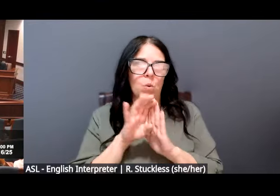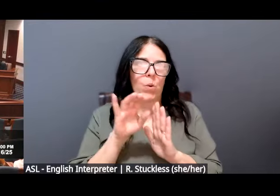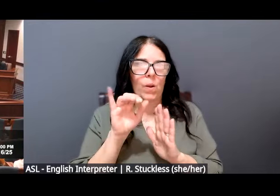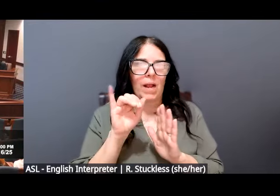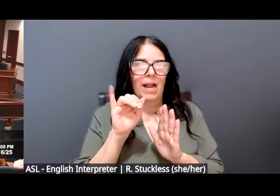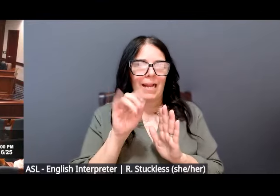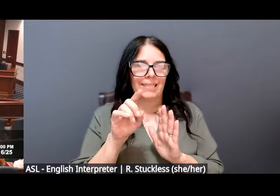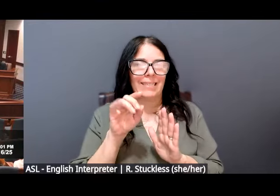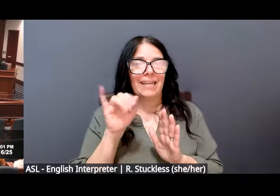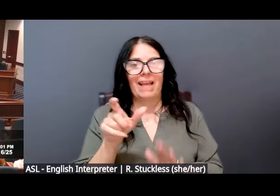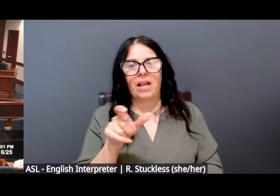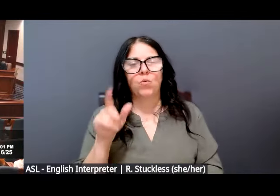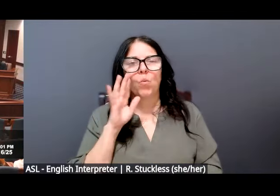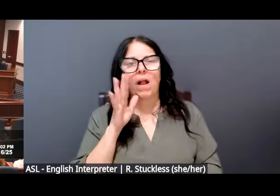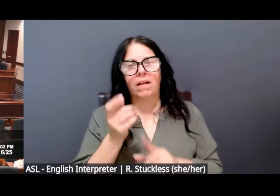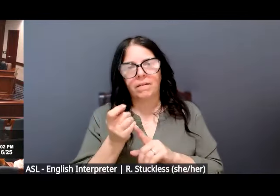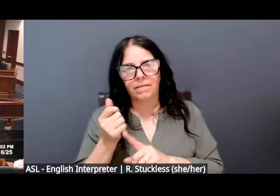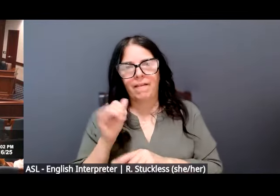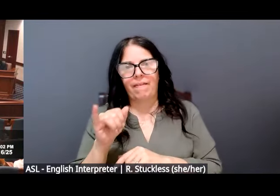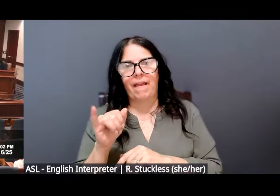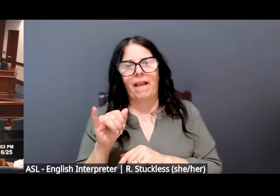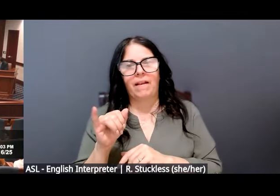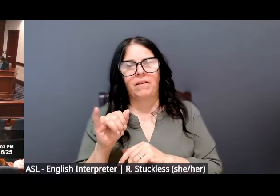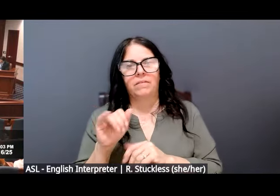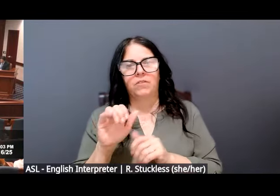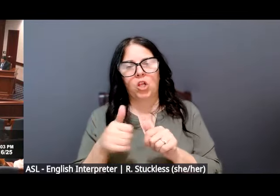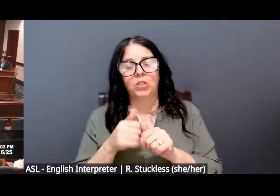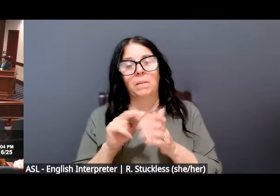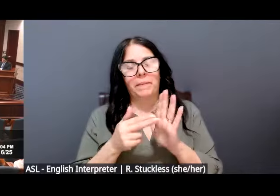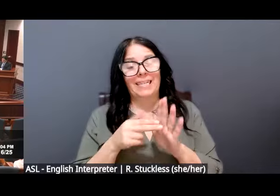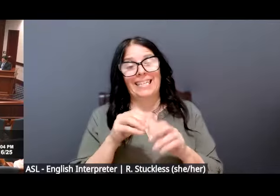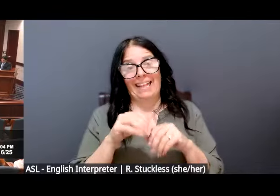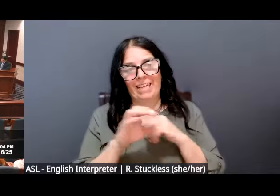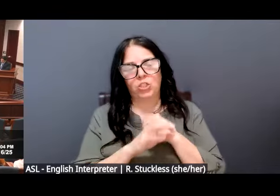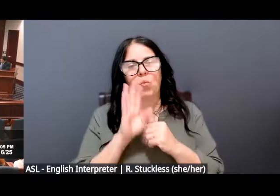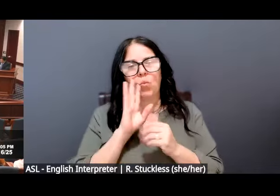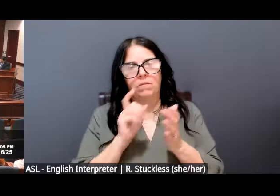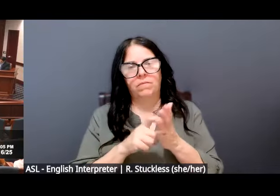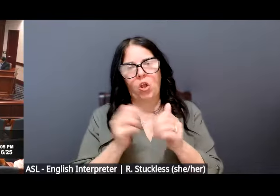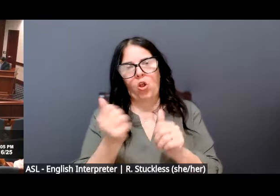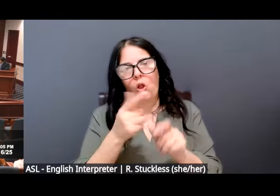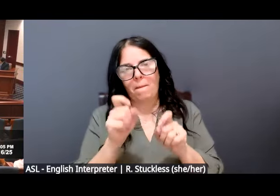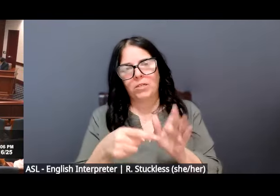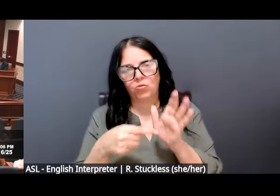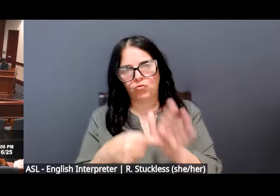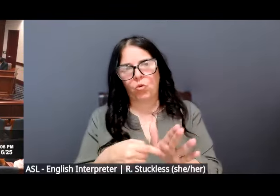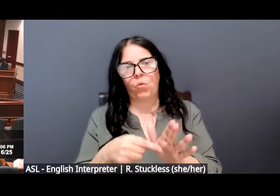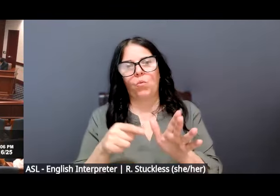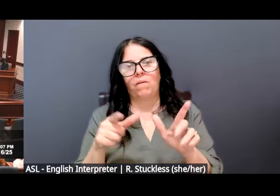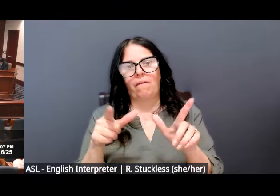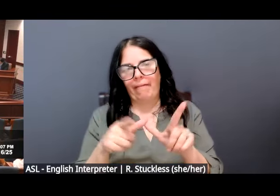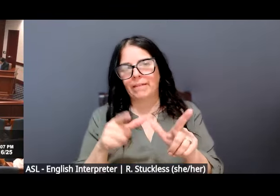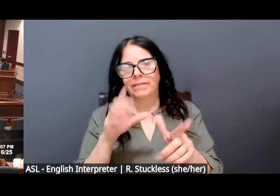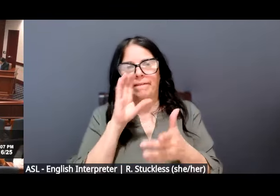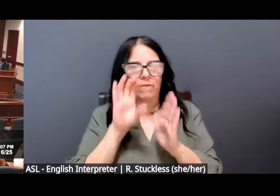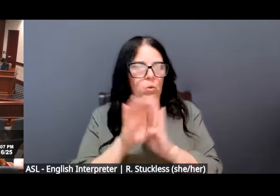that alternate in the Constitution and would require all voters to show their license affidavit or alternative, photo yeah. ID.